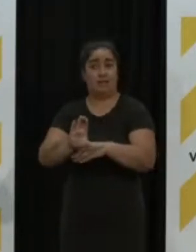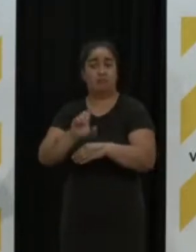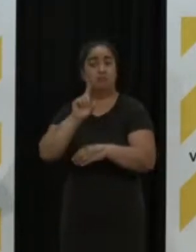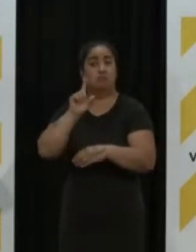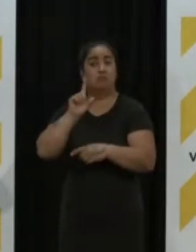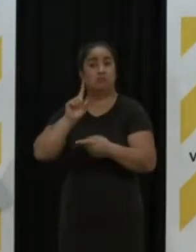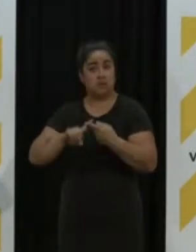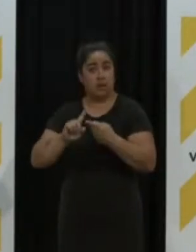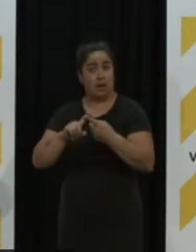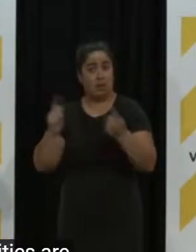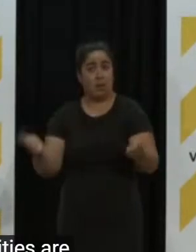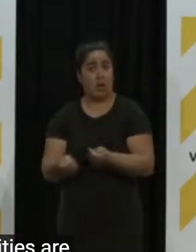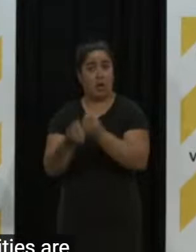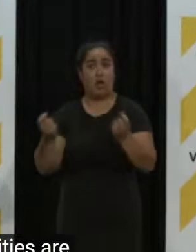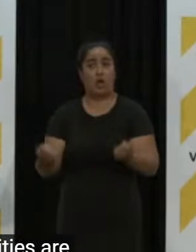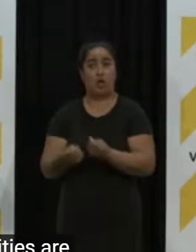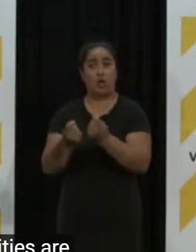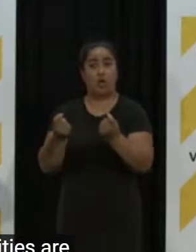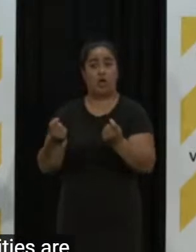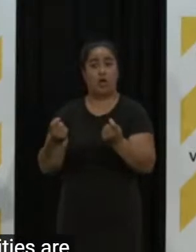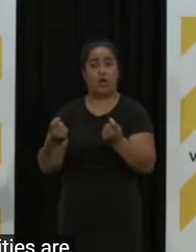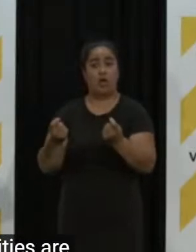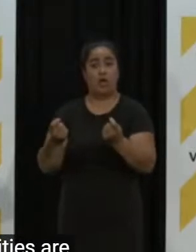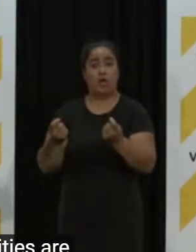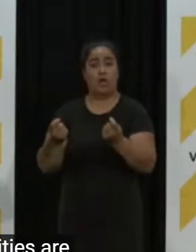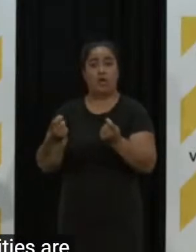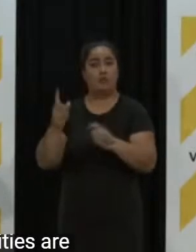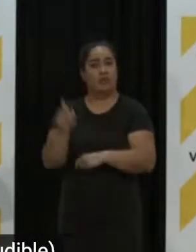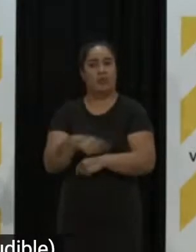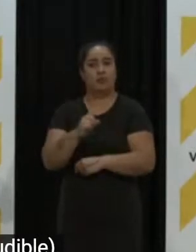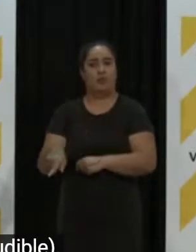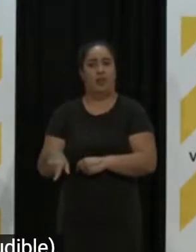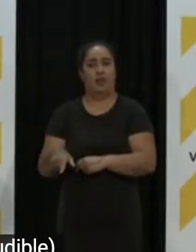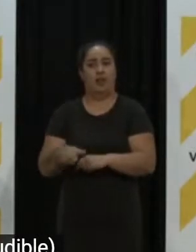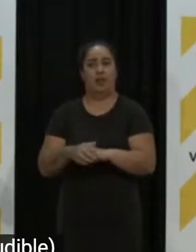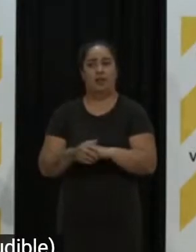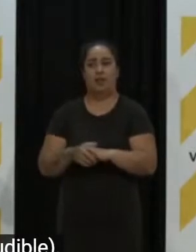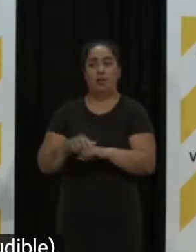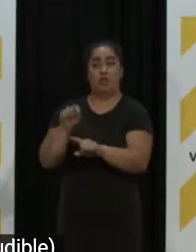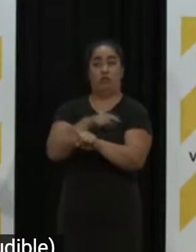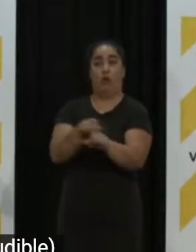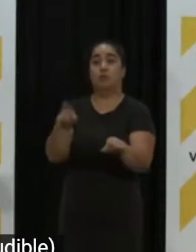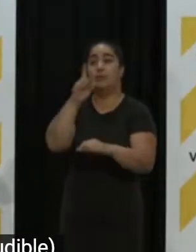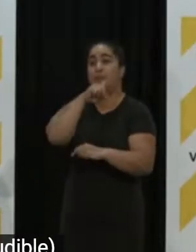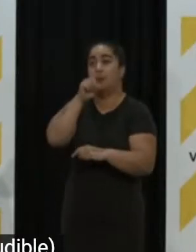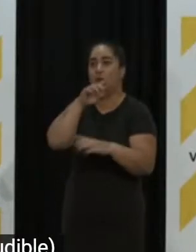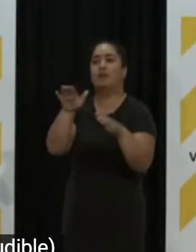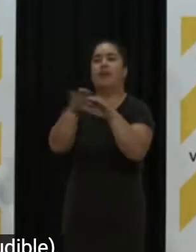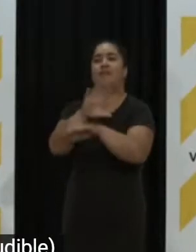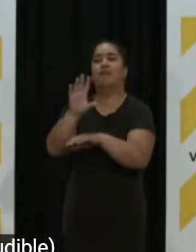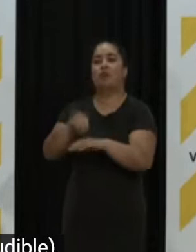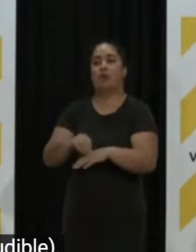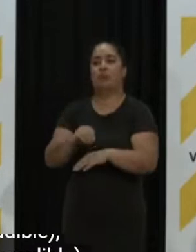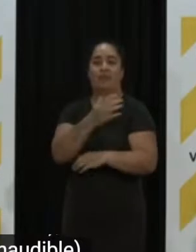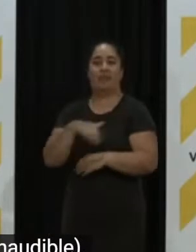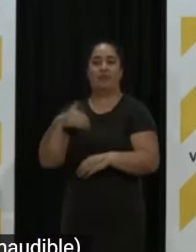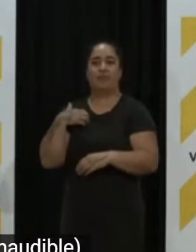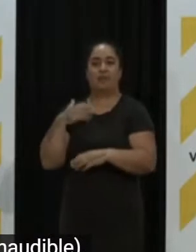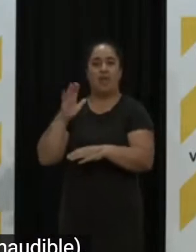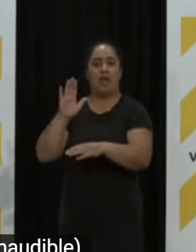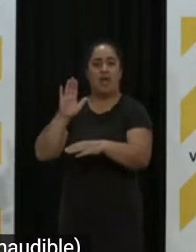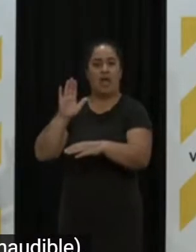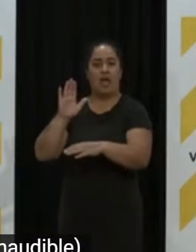school galas. Yeah. Are they covered by this specified outdoor community event exception? And can you set that out